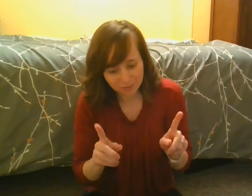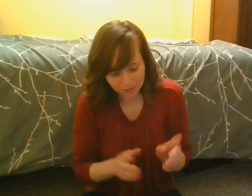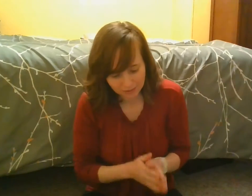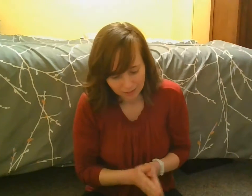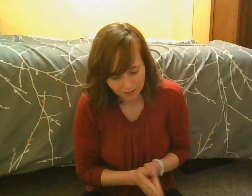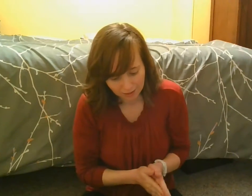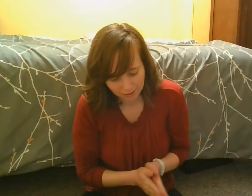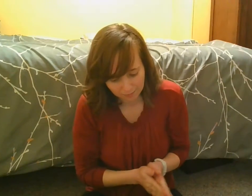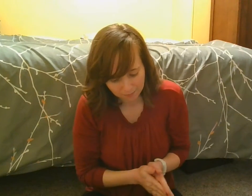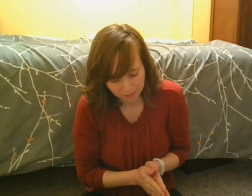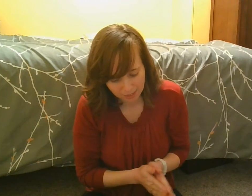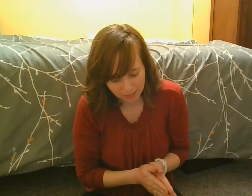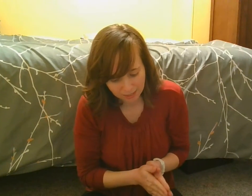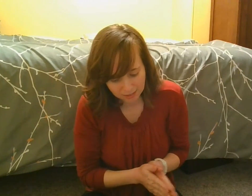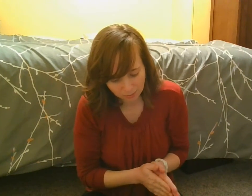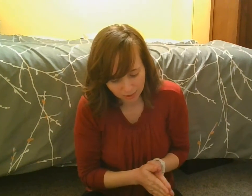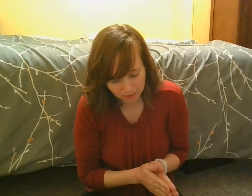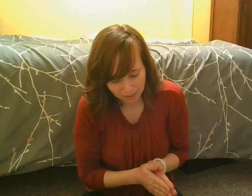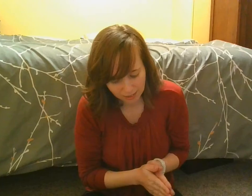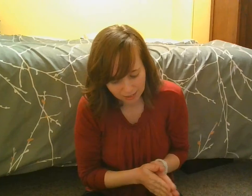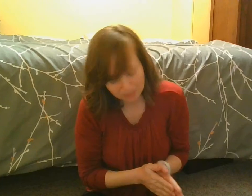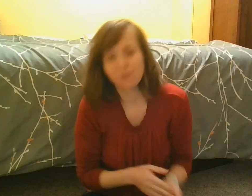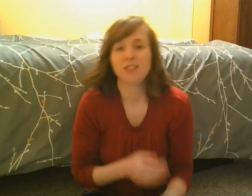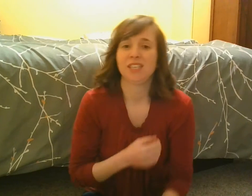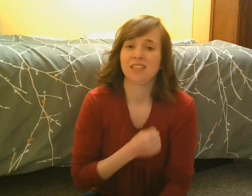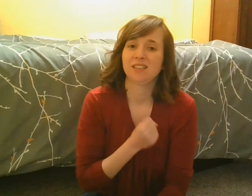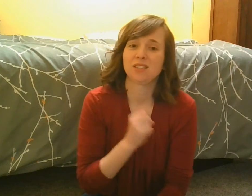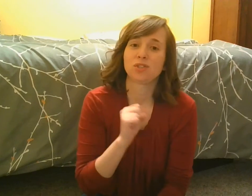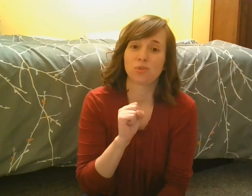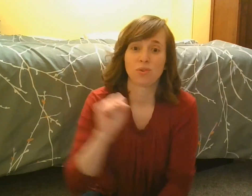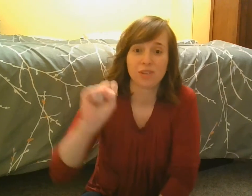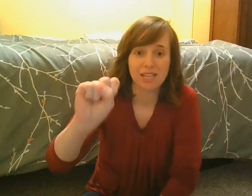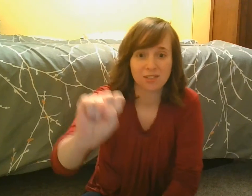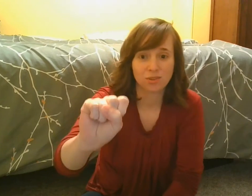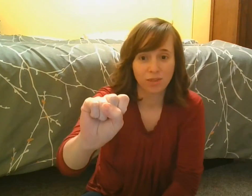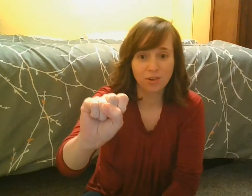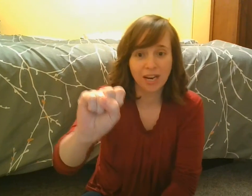difference. The next one is feeling sorry. So letter S,